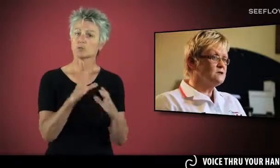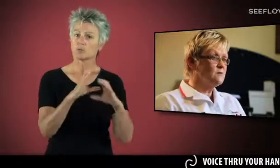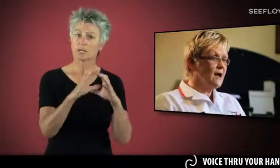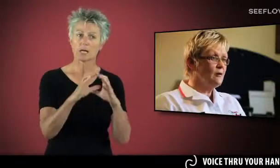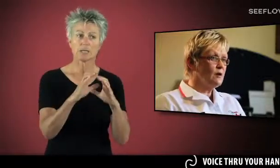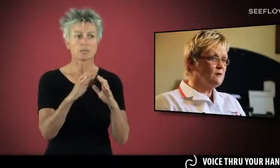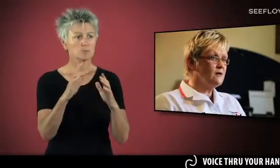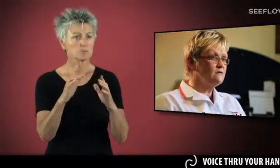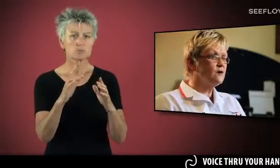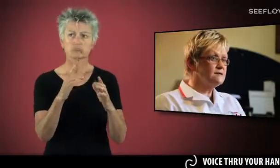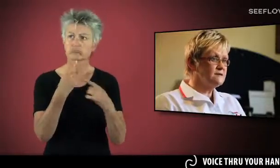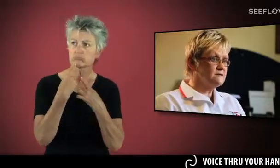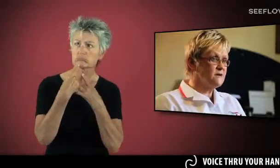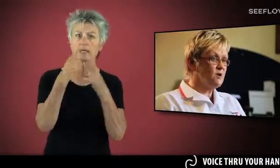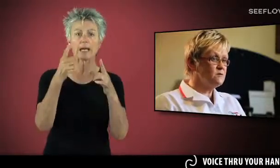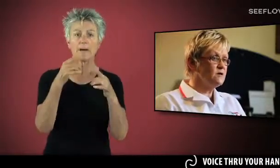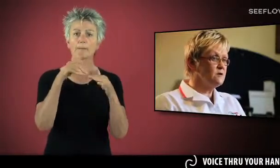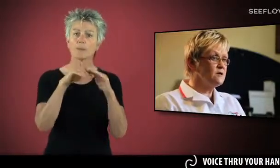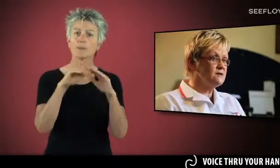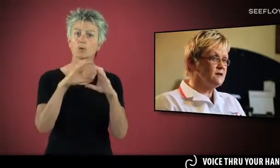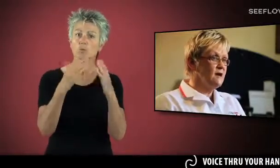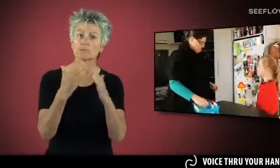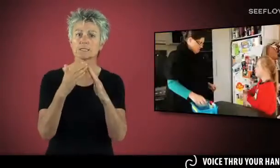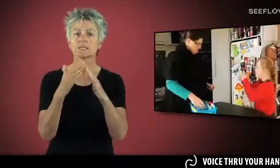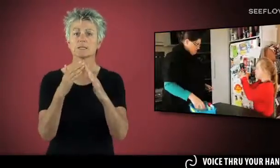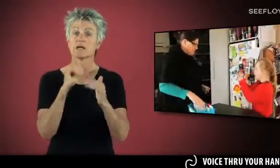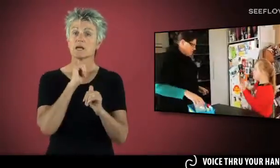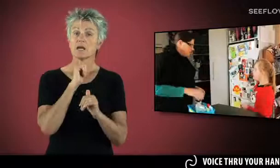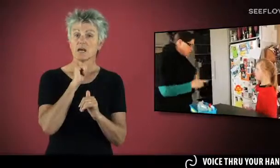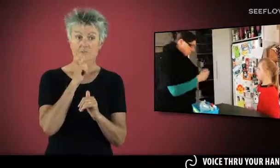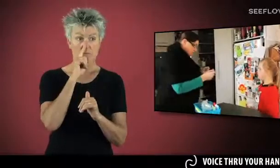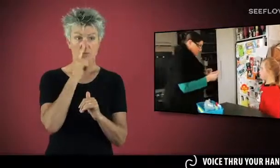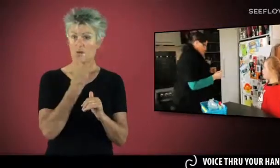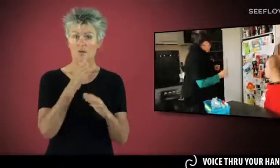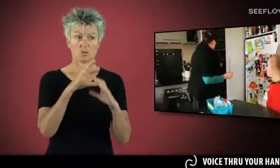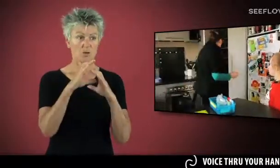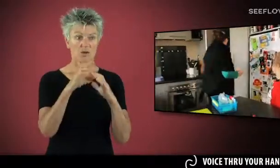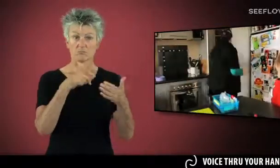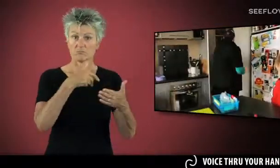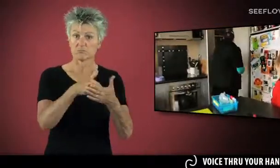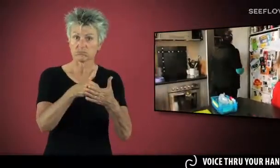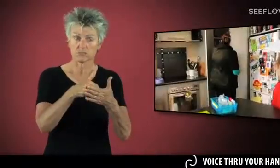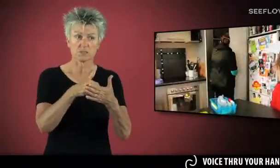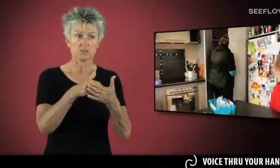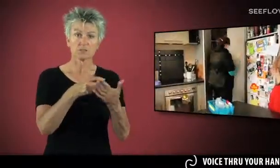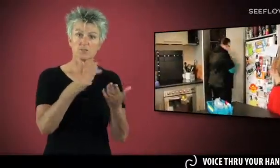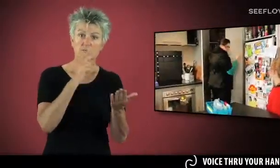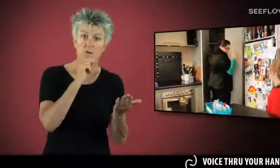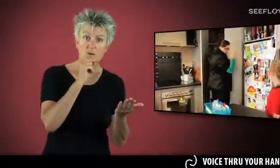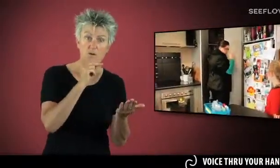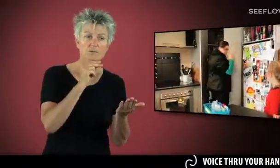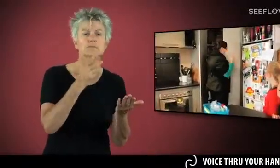the right to empower their voice and to be heard within community. And if you can't communicate verbally, then you should be